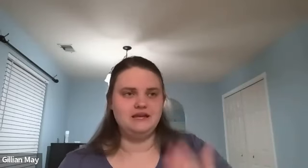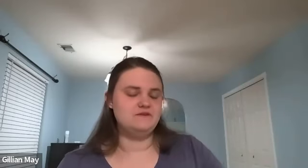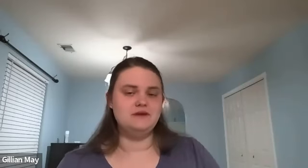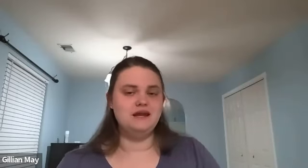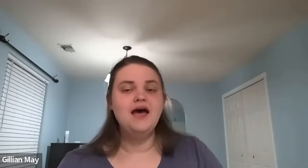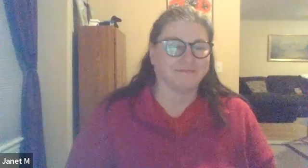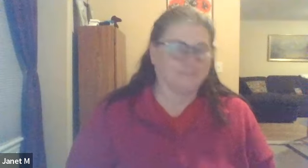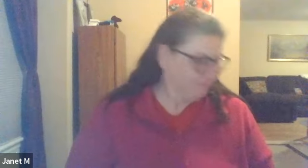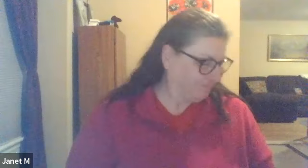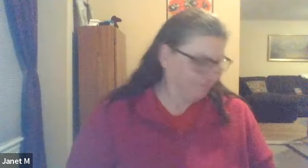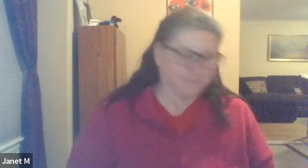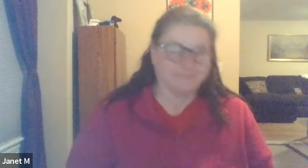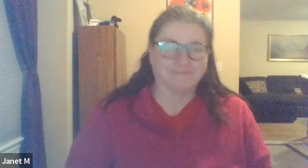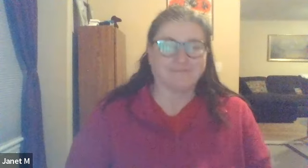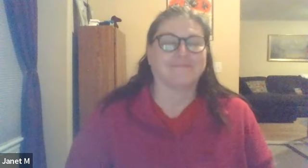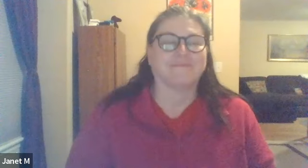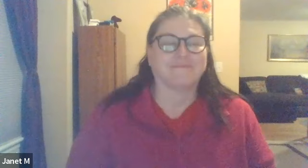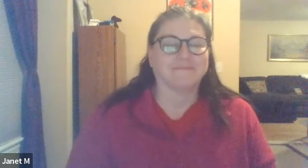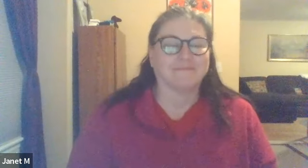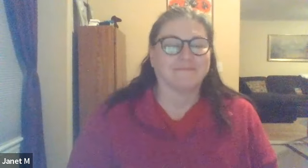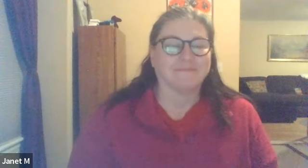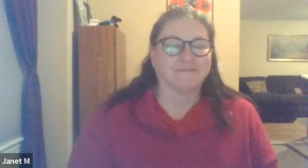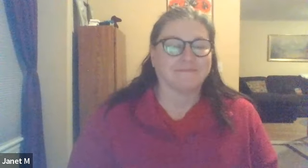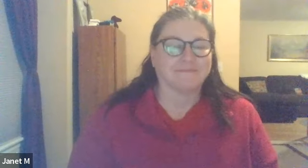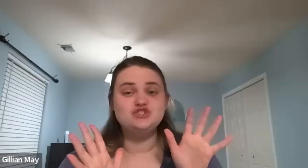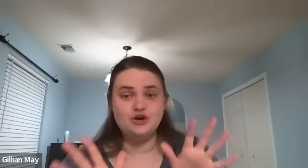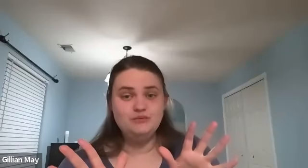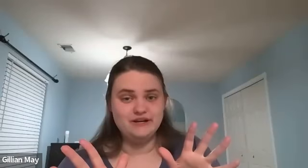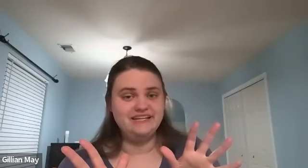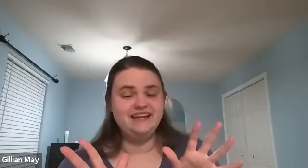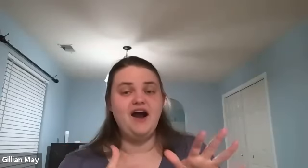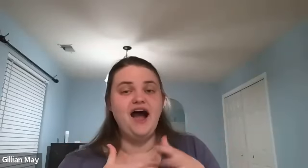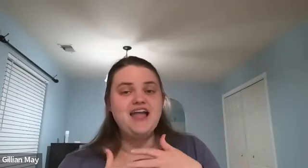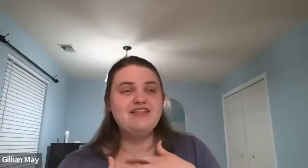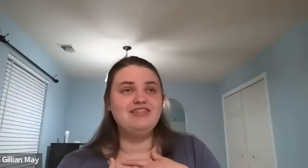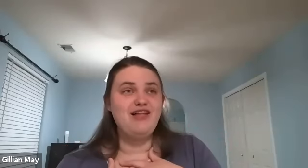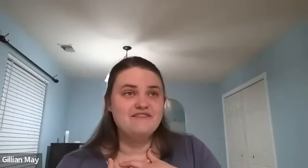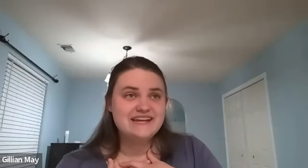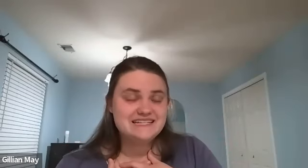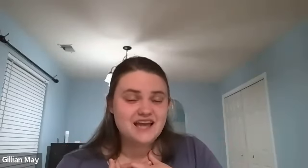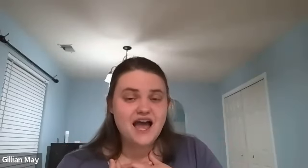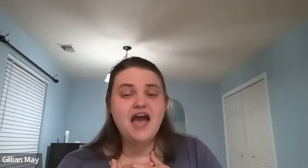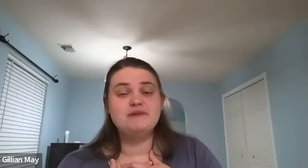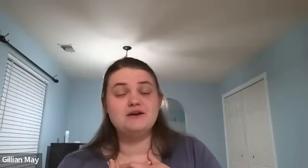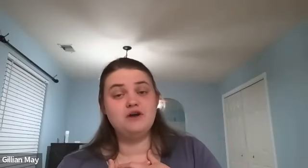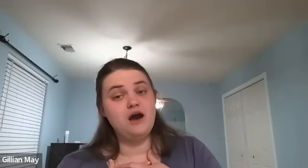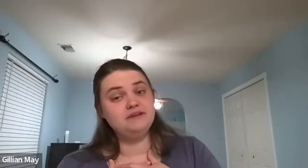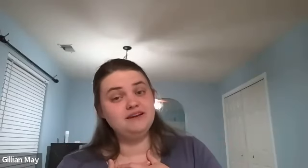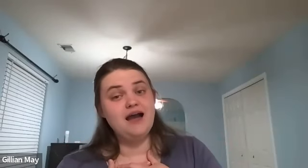him for a minute. But the Witches graphic novel, it's so pretty. I love it. I have my own copy. I